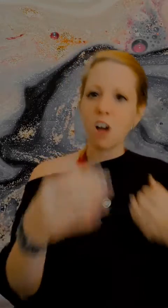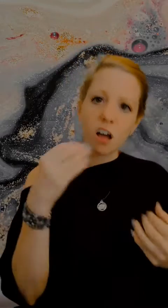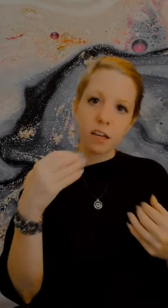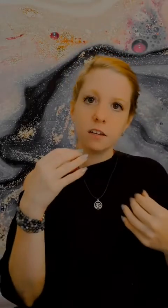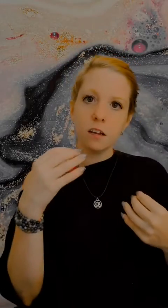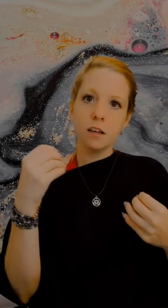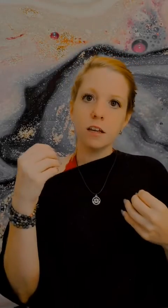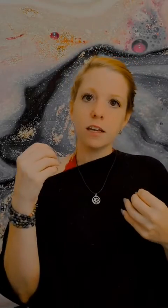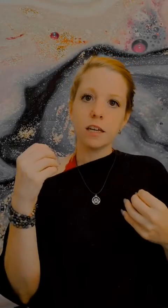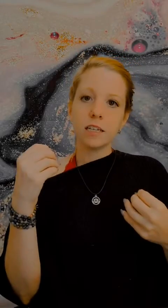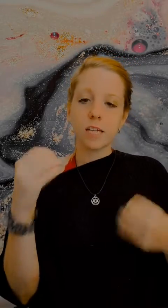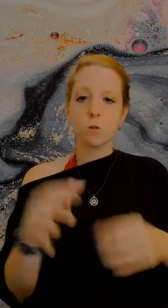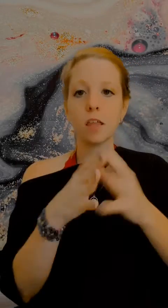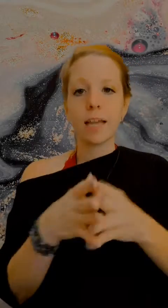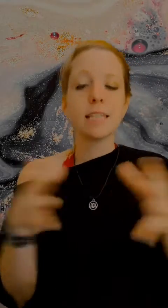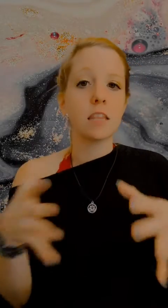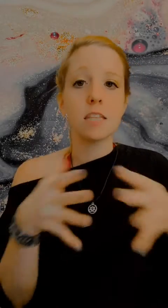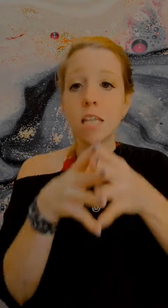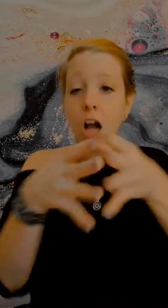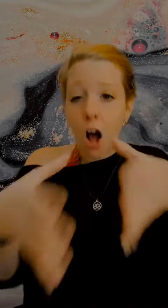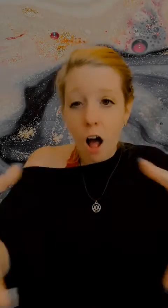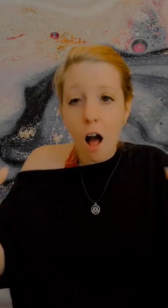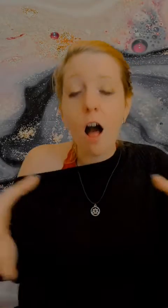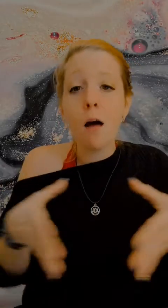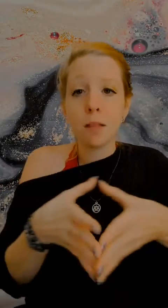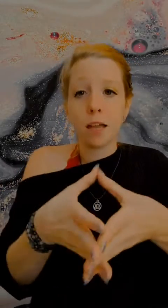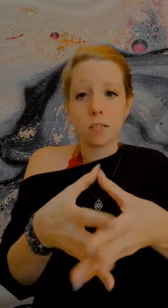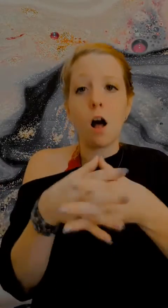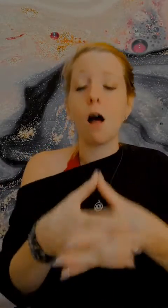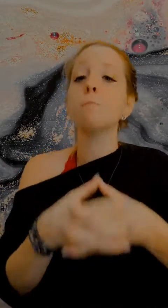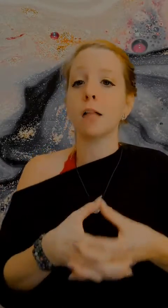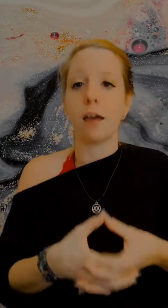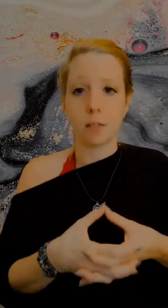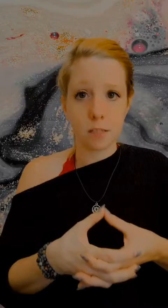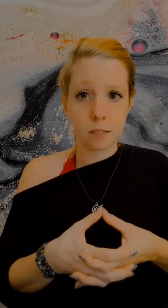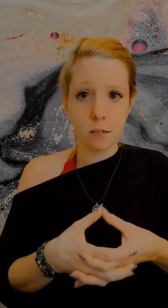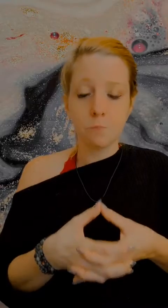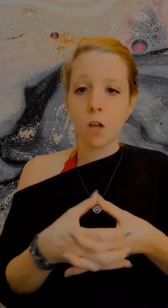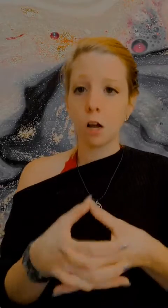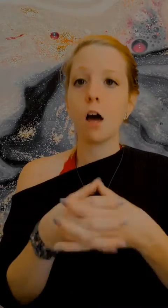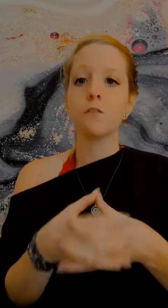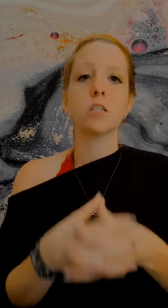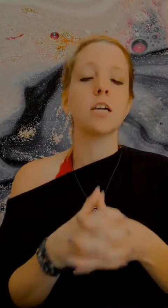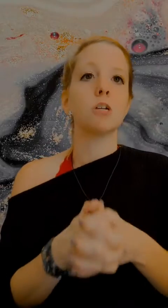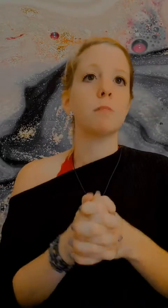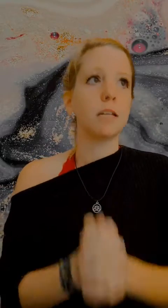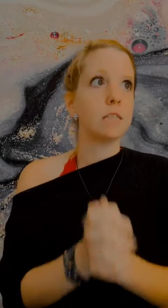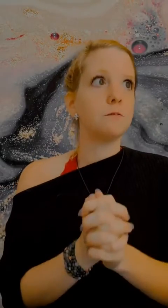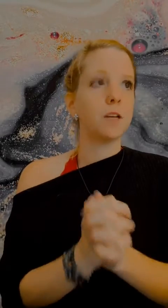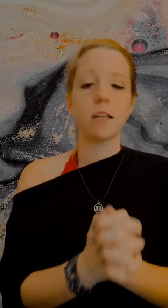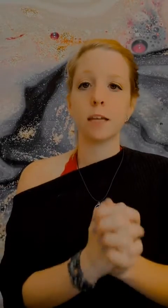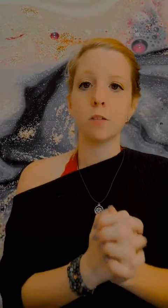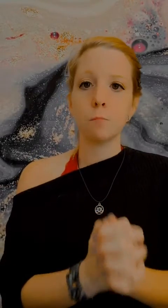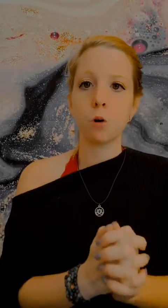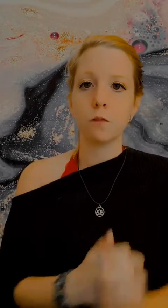not engaged with. Like I said, this is a complex conversation, but I did feel like it was important for me to